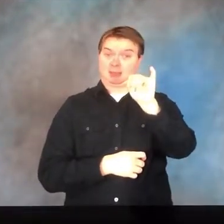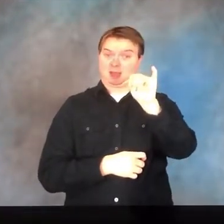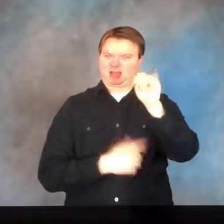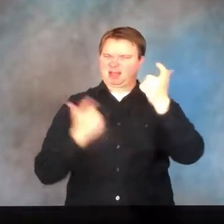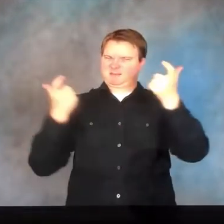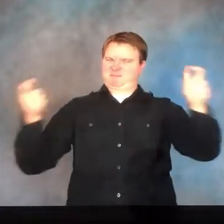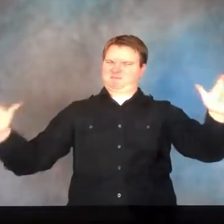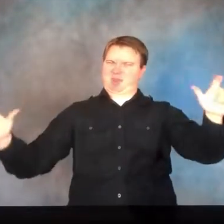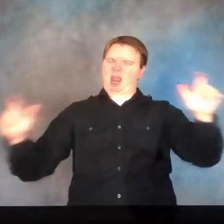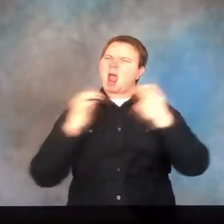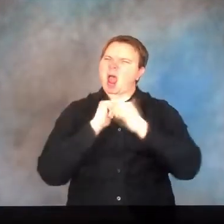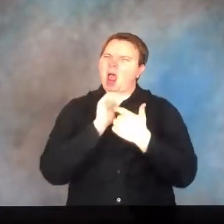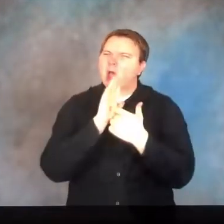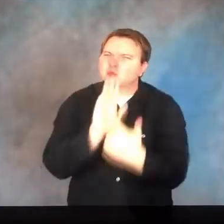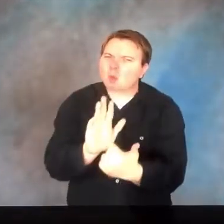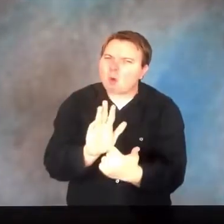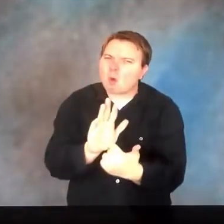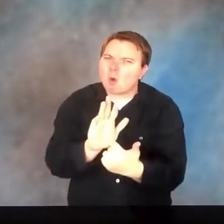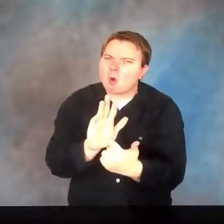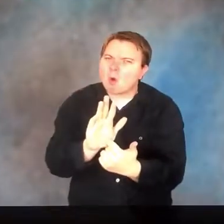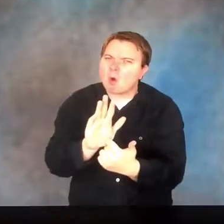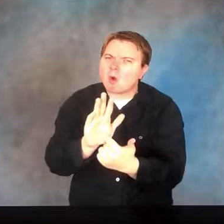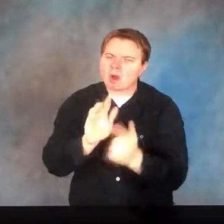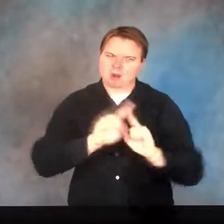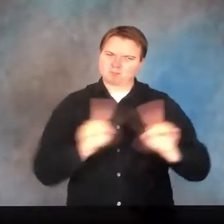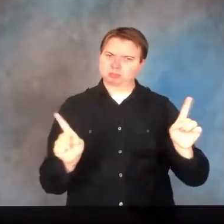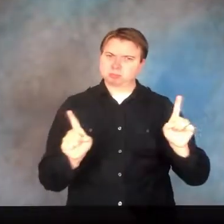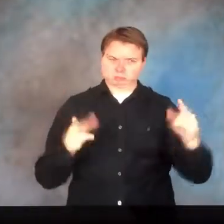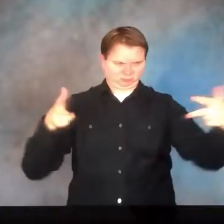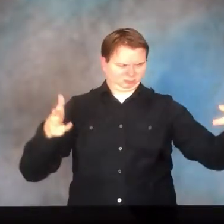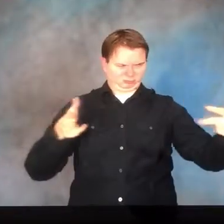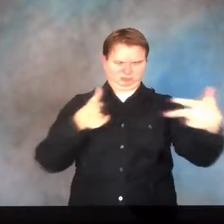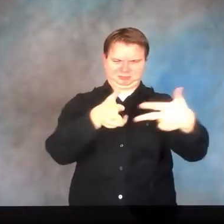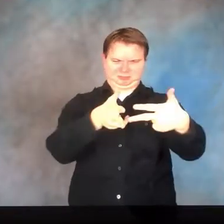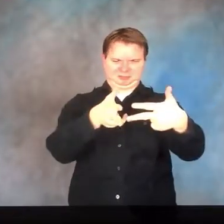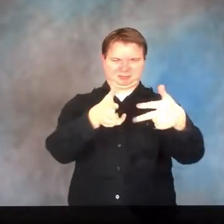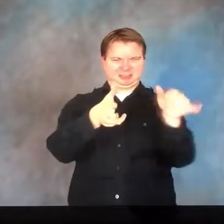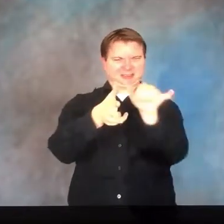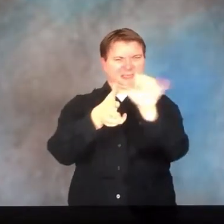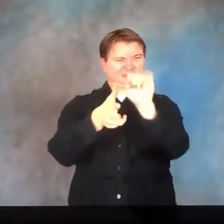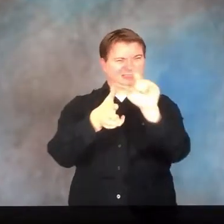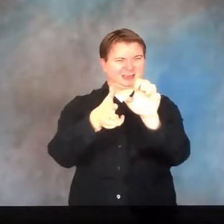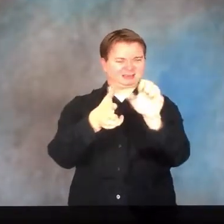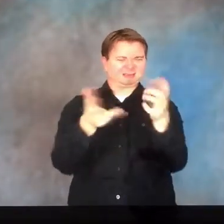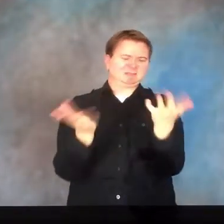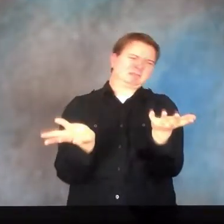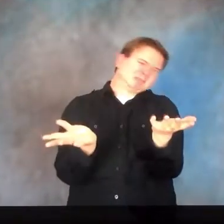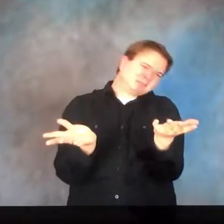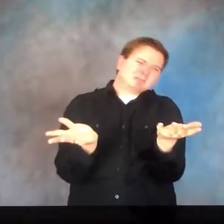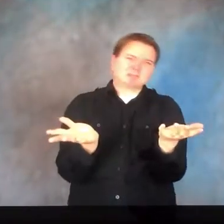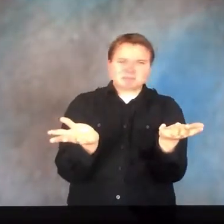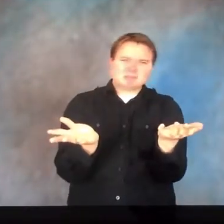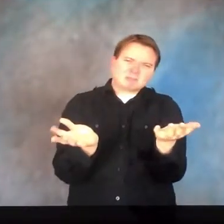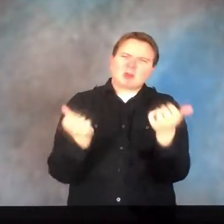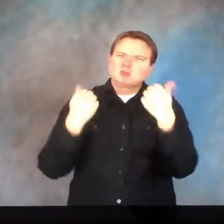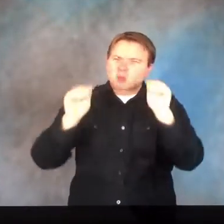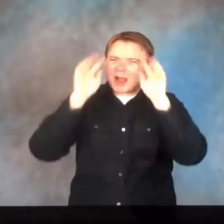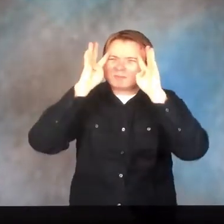What if the car was struck by a semi-truck? Sizes alone are different. So how can you show that?